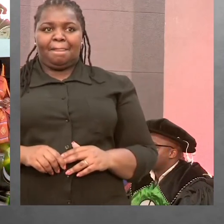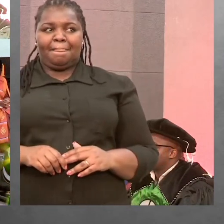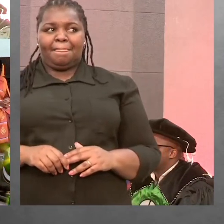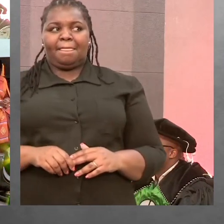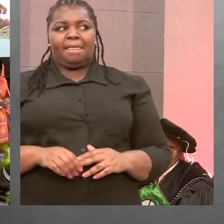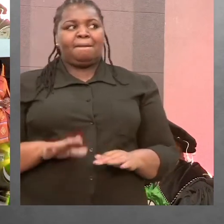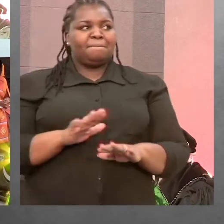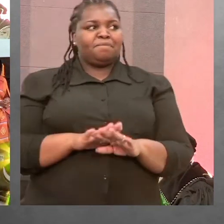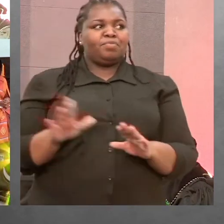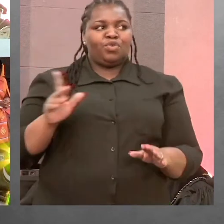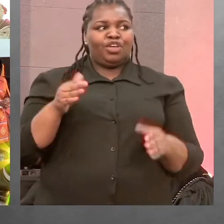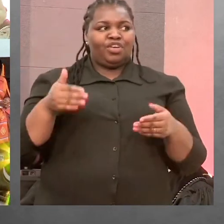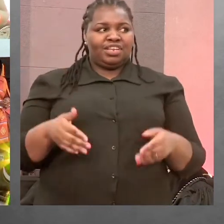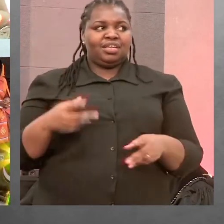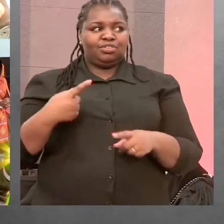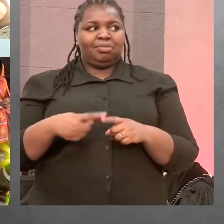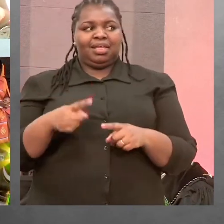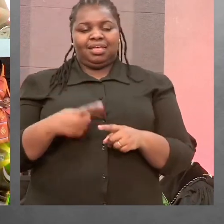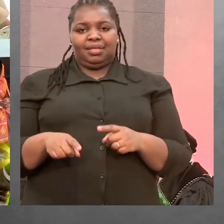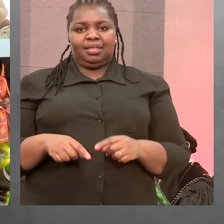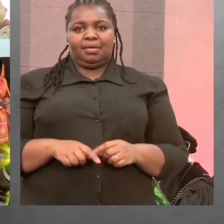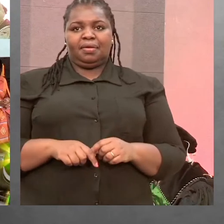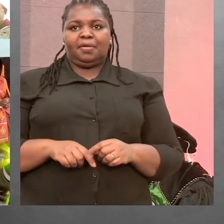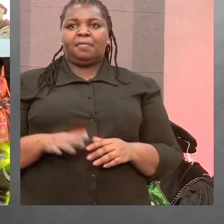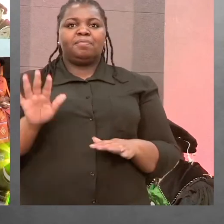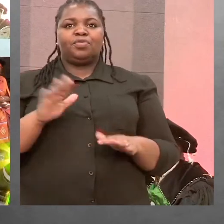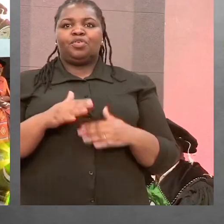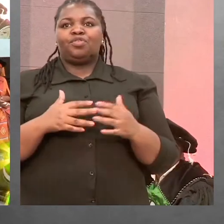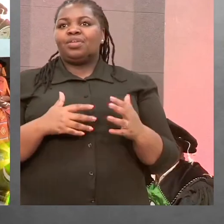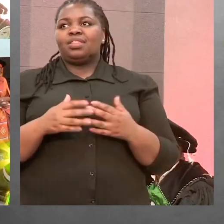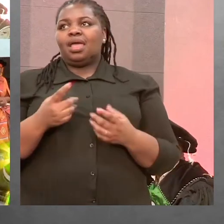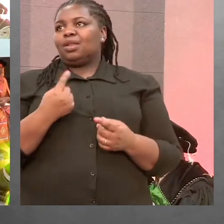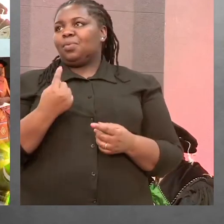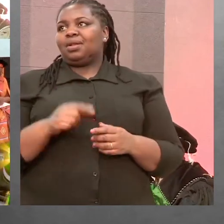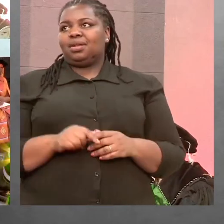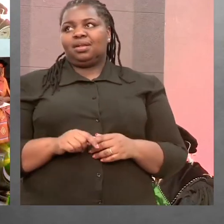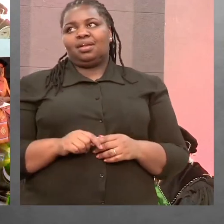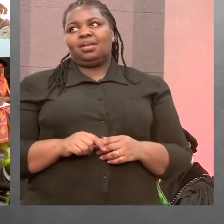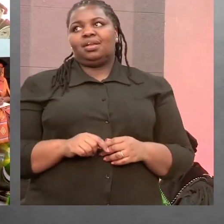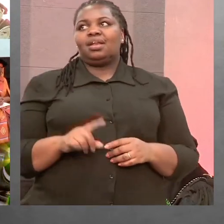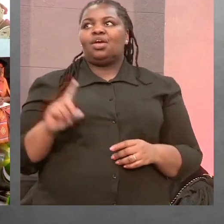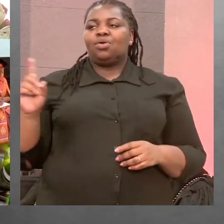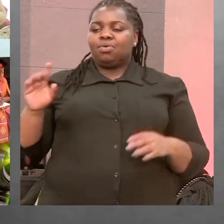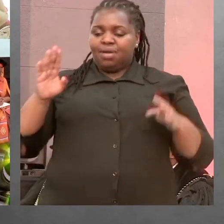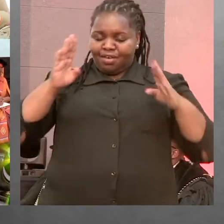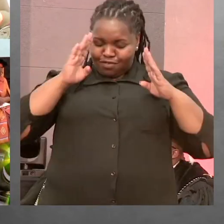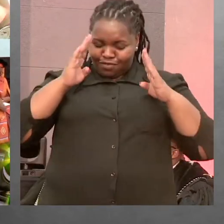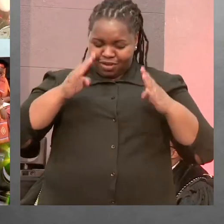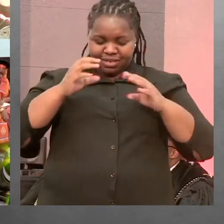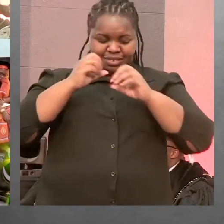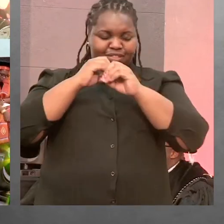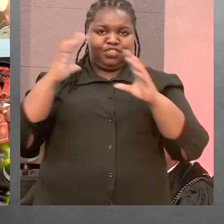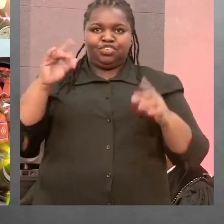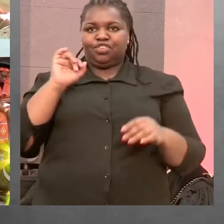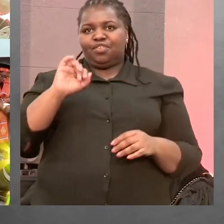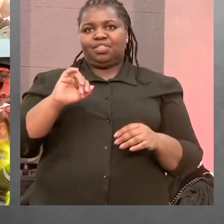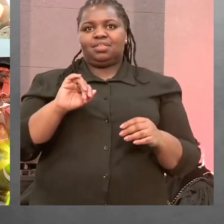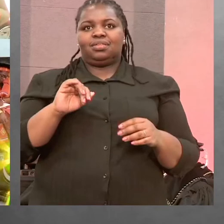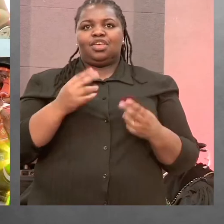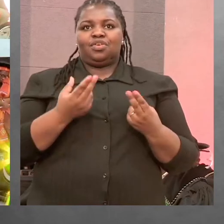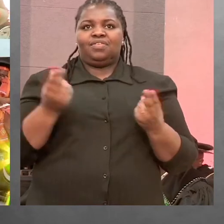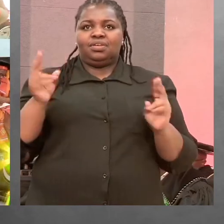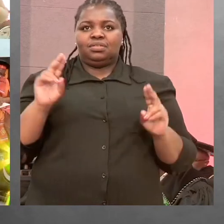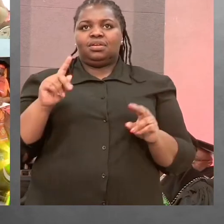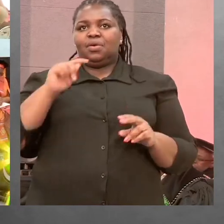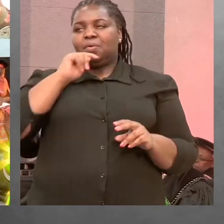You are not here to play, not with anyone. You are focused on the vision of this university.